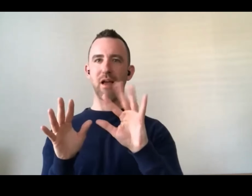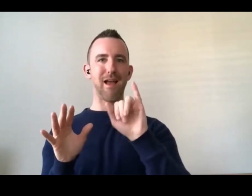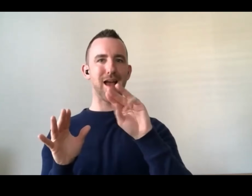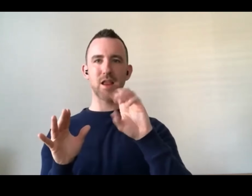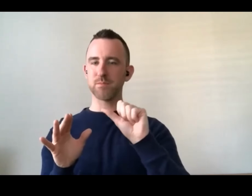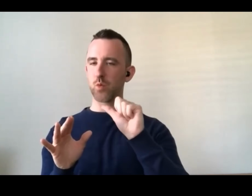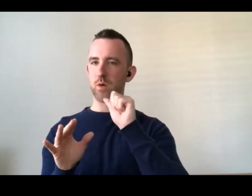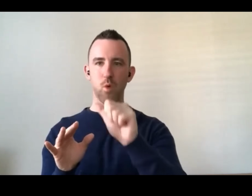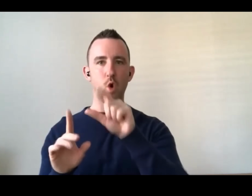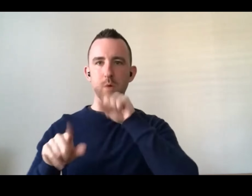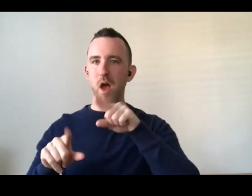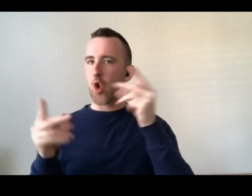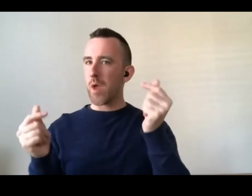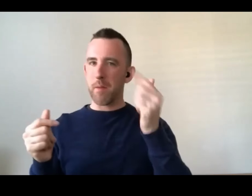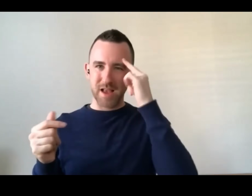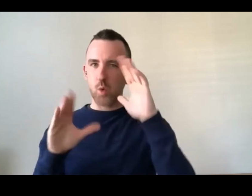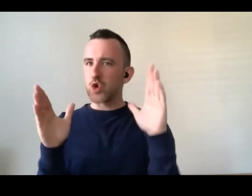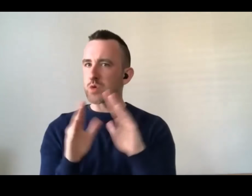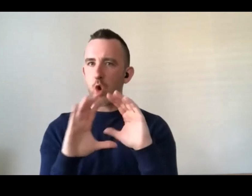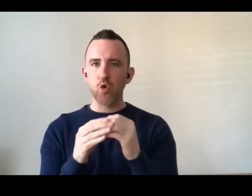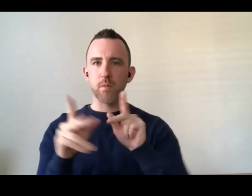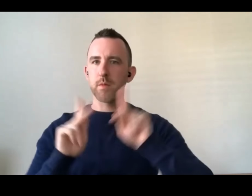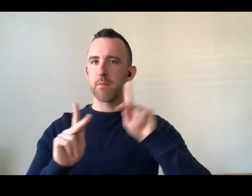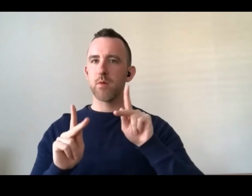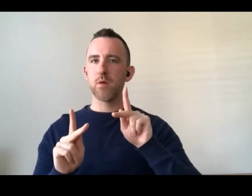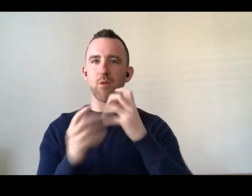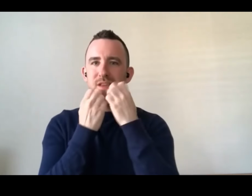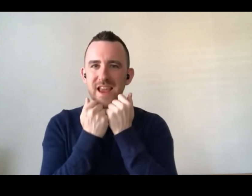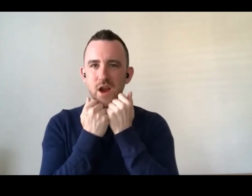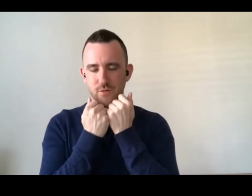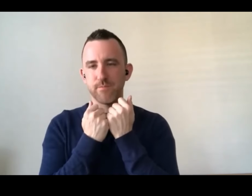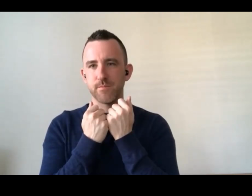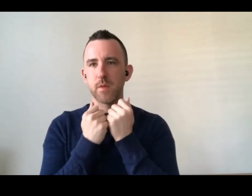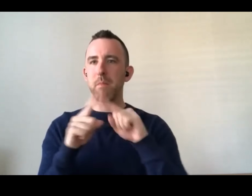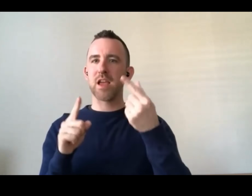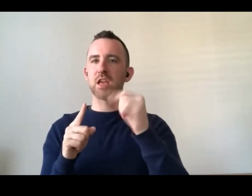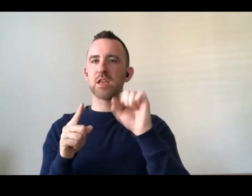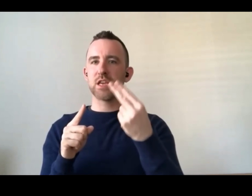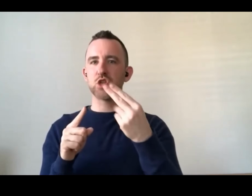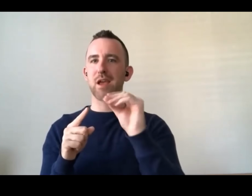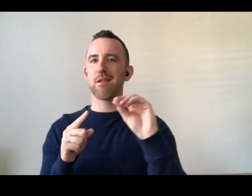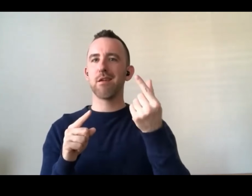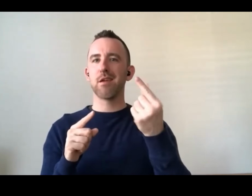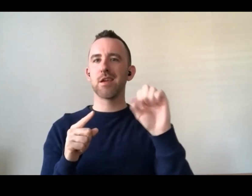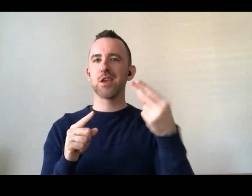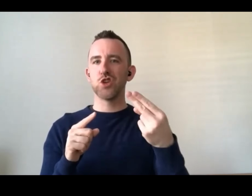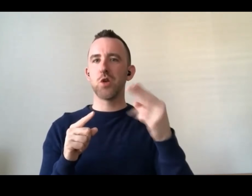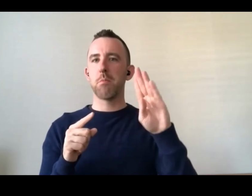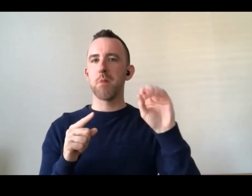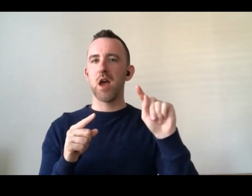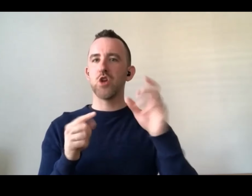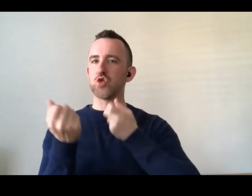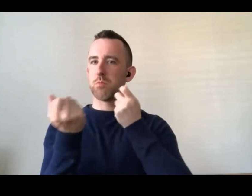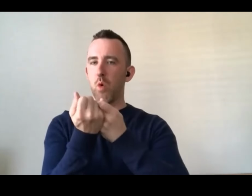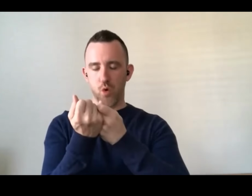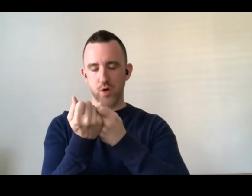always respond quickly because we're a small group of people who really care about this thing. But GISH and GISHbot and support are your lines